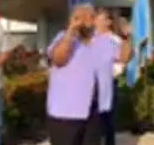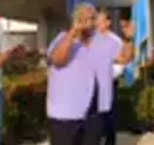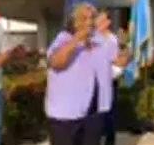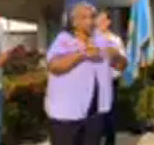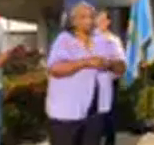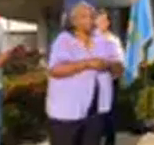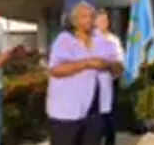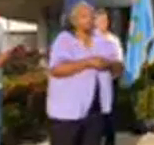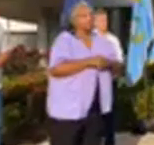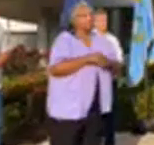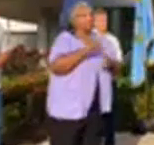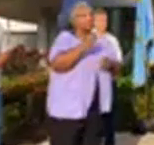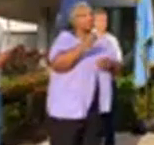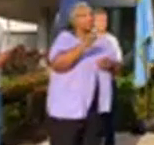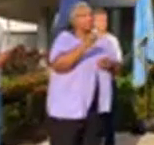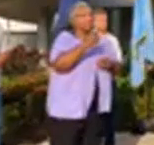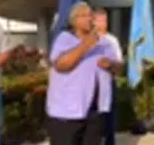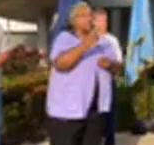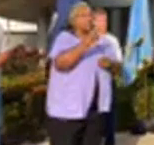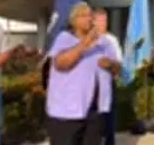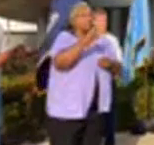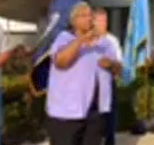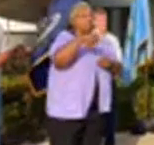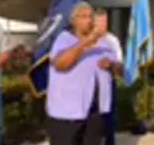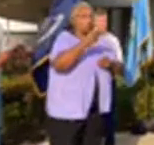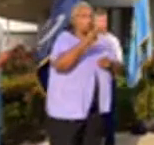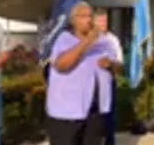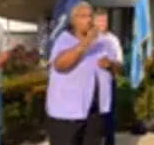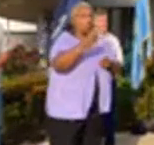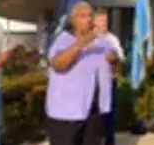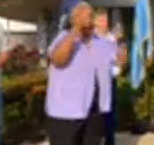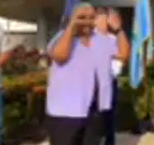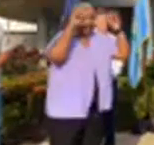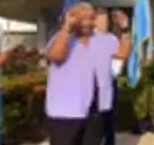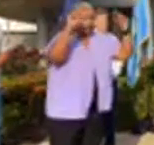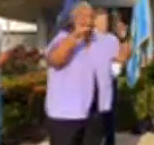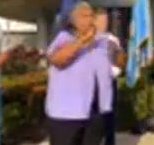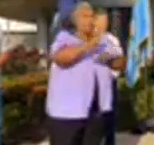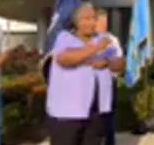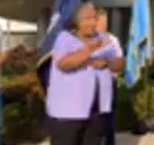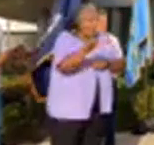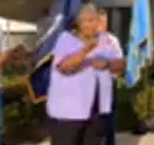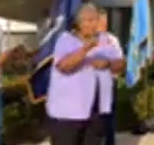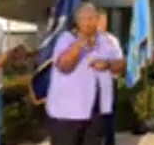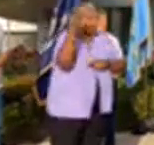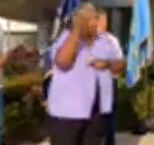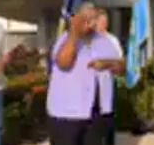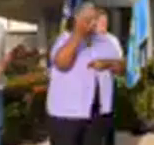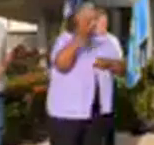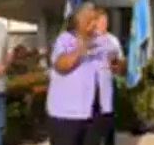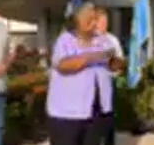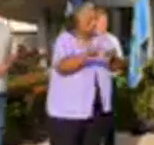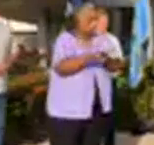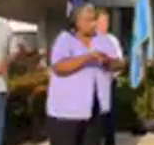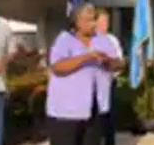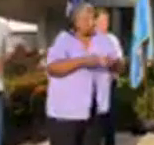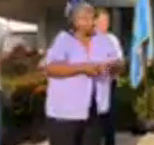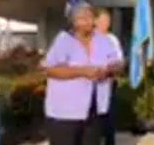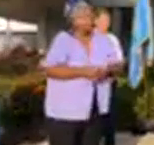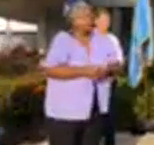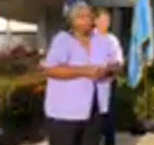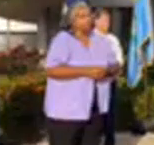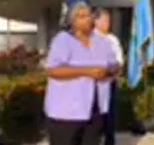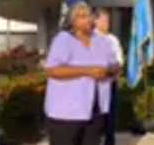Hotard, and Tangipahoa Parish President Robbie Miller. And all of them will be addressing you as well.